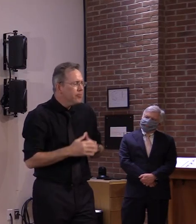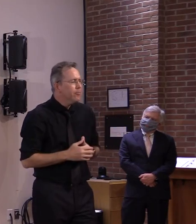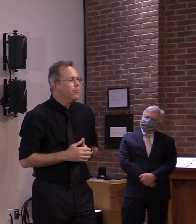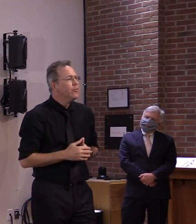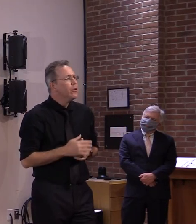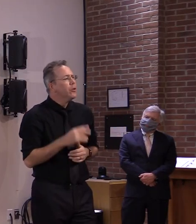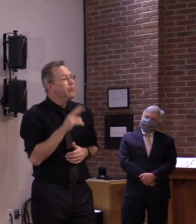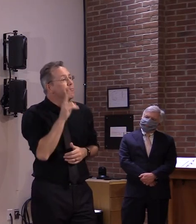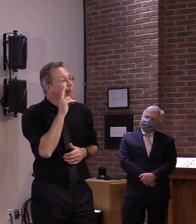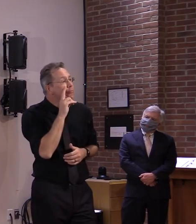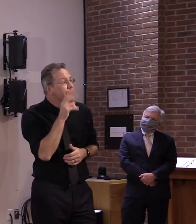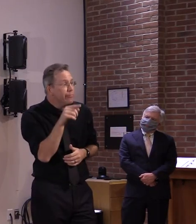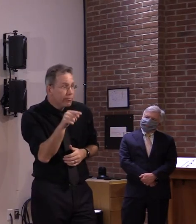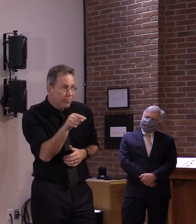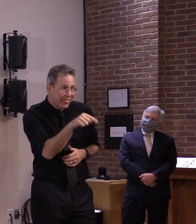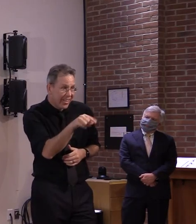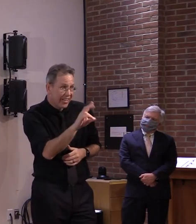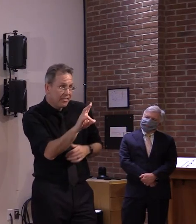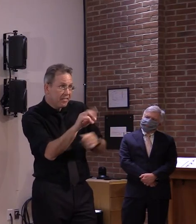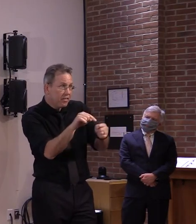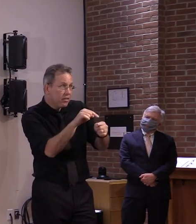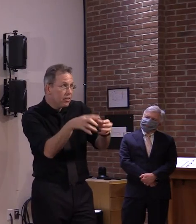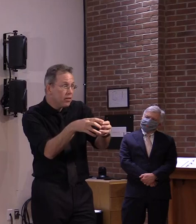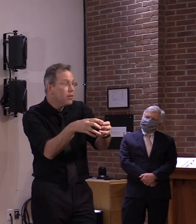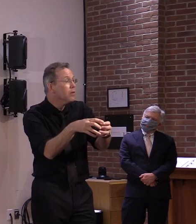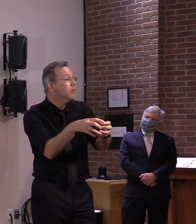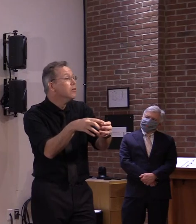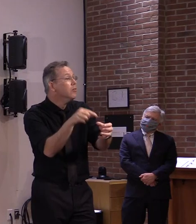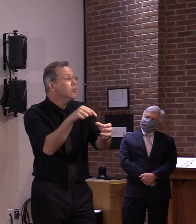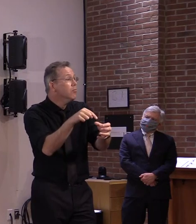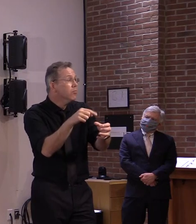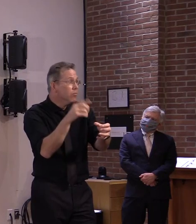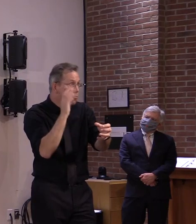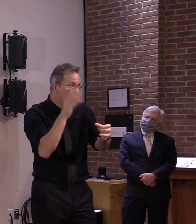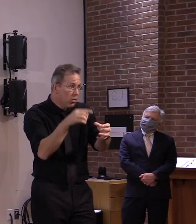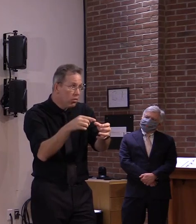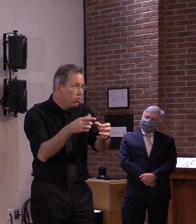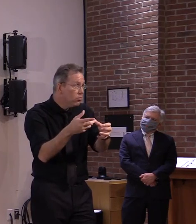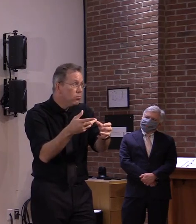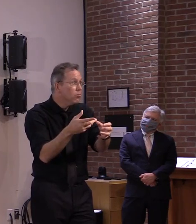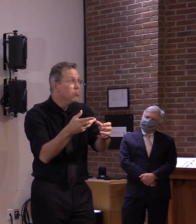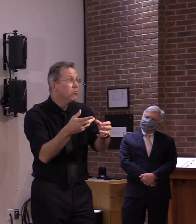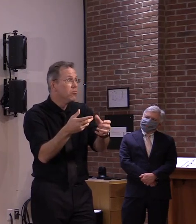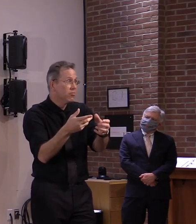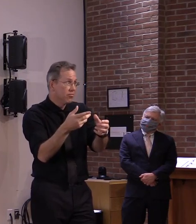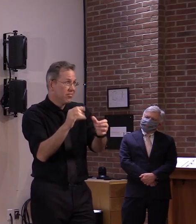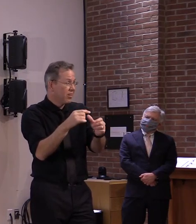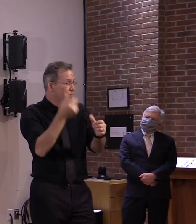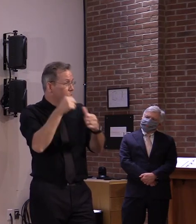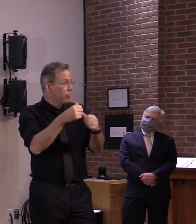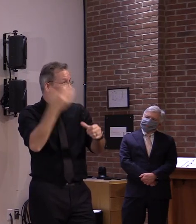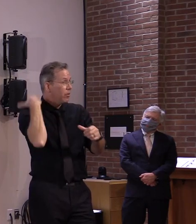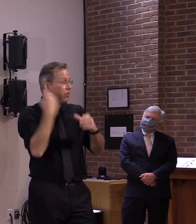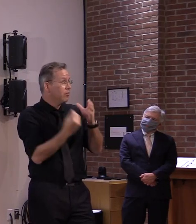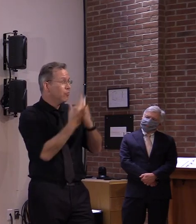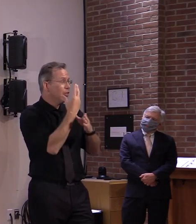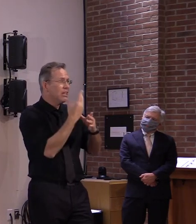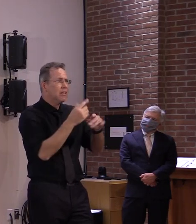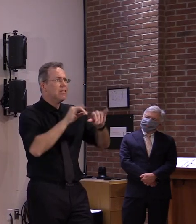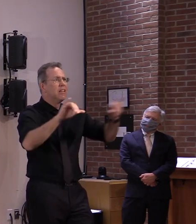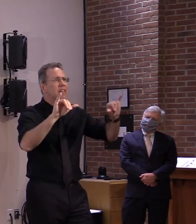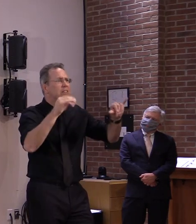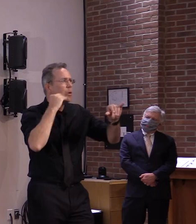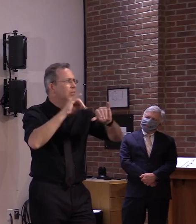especially in the student population, it's not like it was when we were all staying indoors in March and April, when people might have had two or